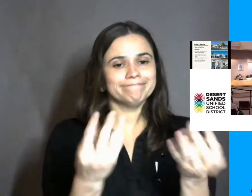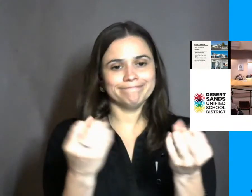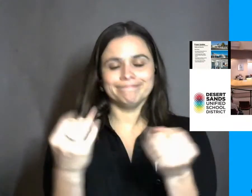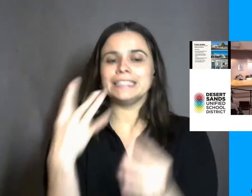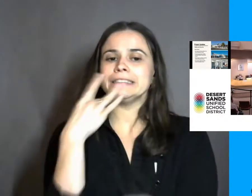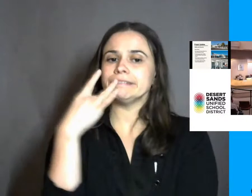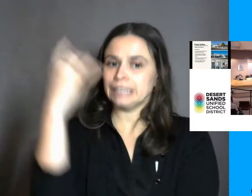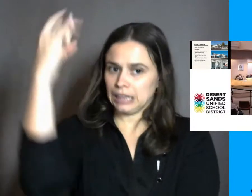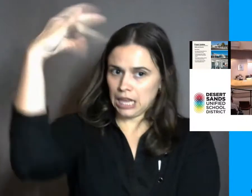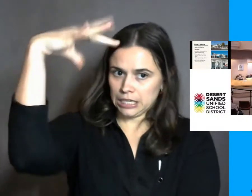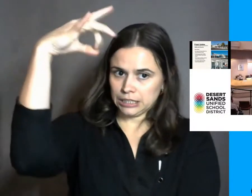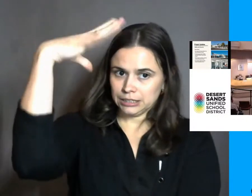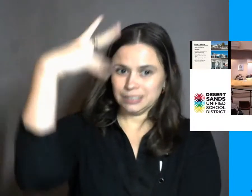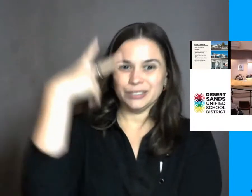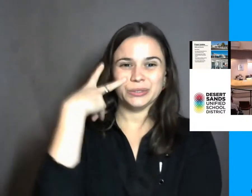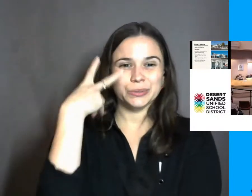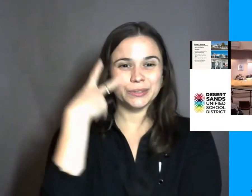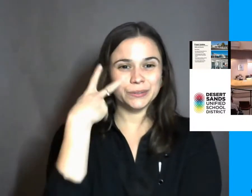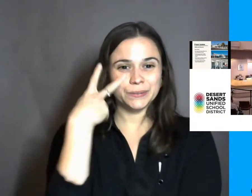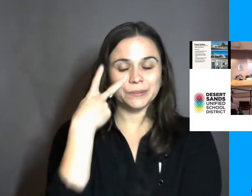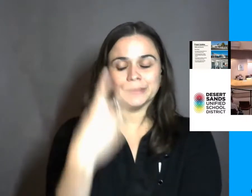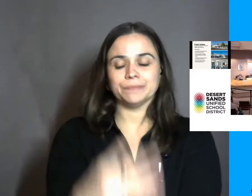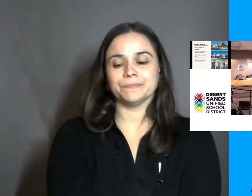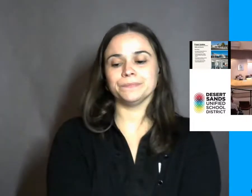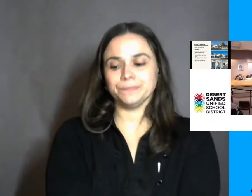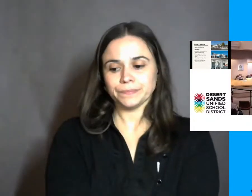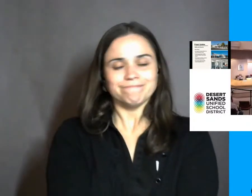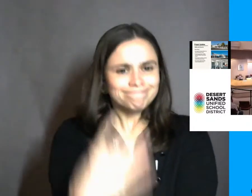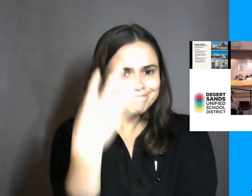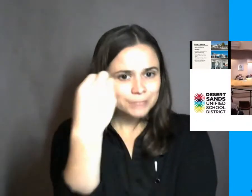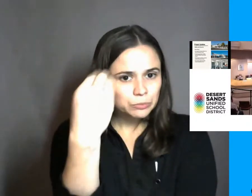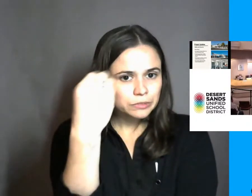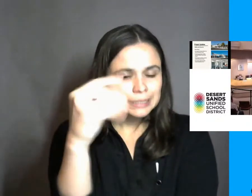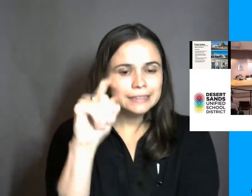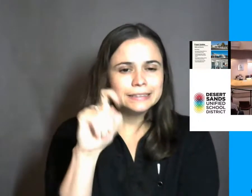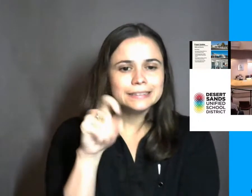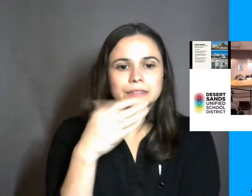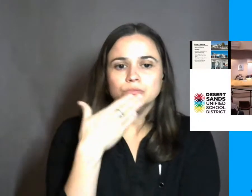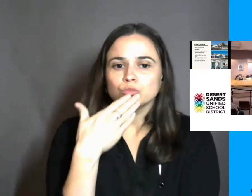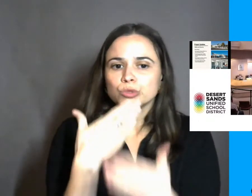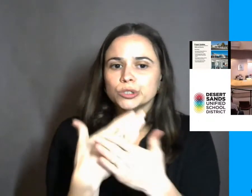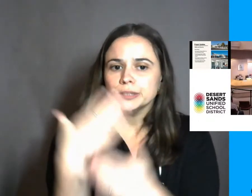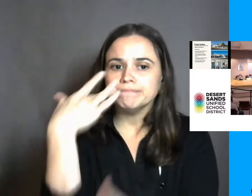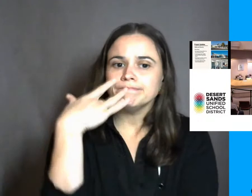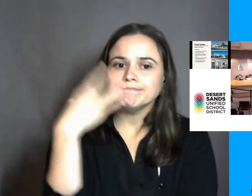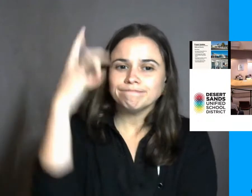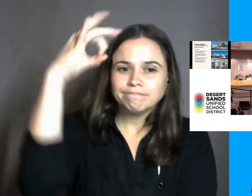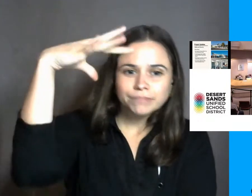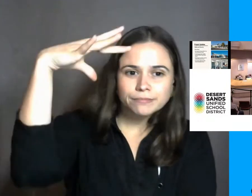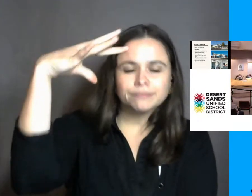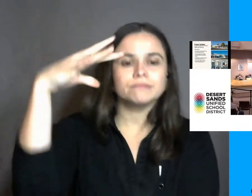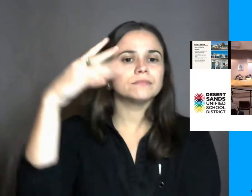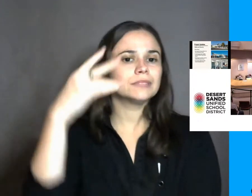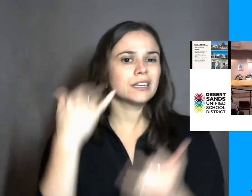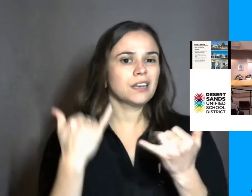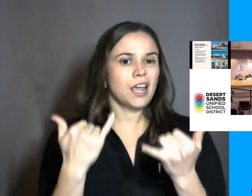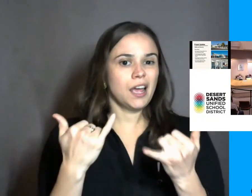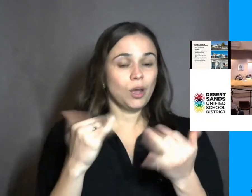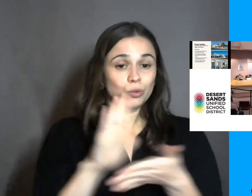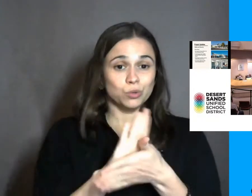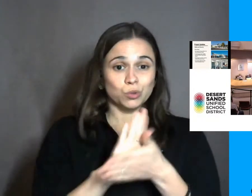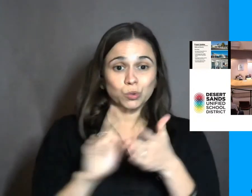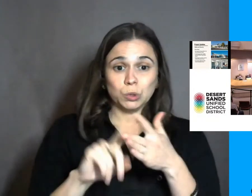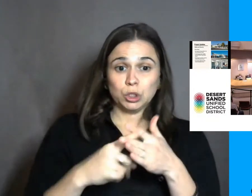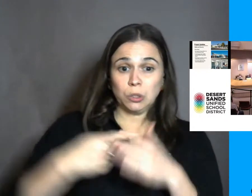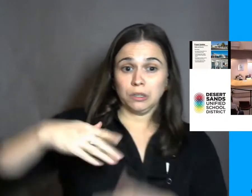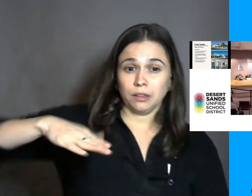outdoor lighting as you get into the late start. What are the impacts from that, you know, coming up for your practice sessions and those kinds of things? And so you may need to